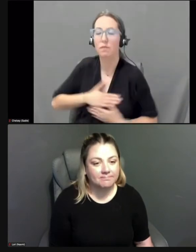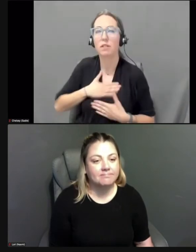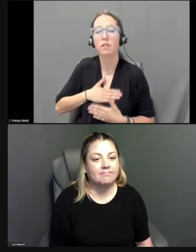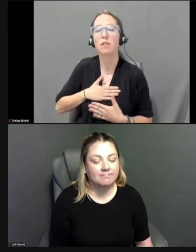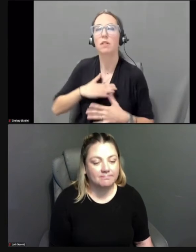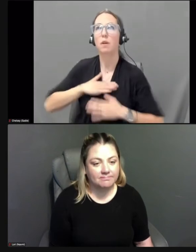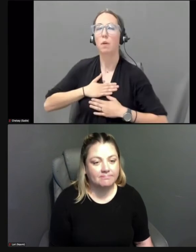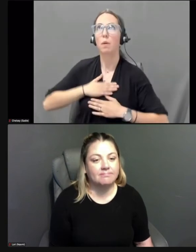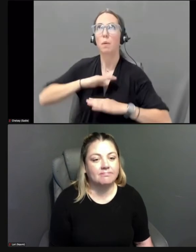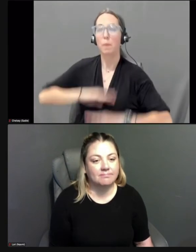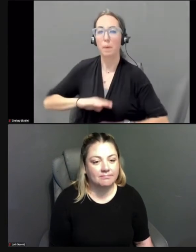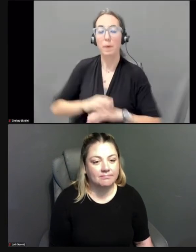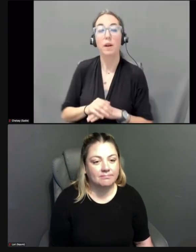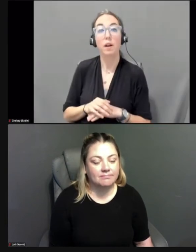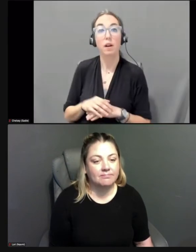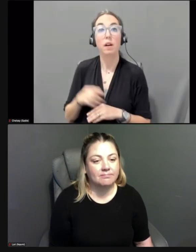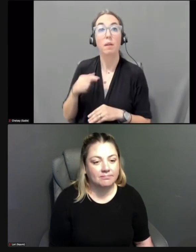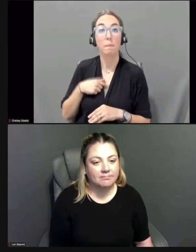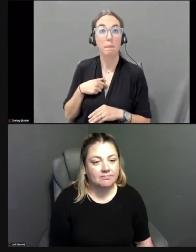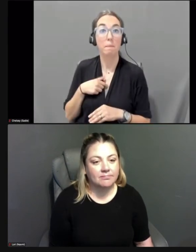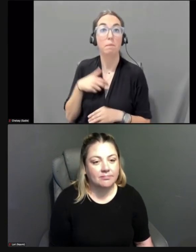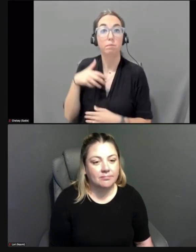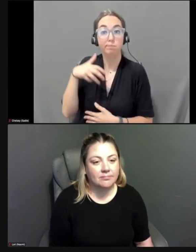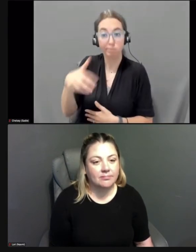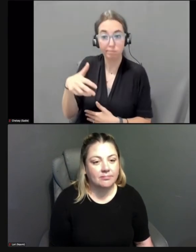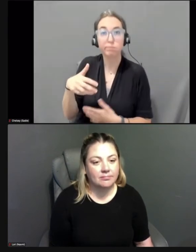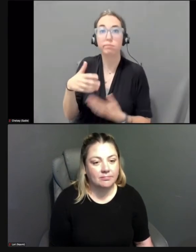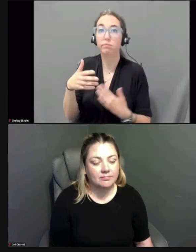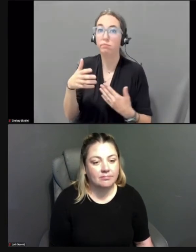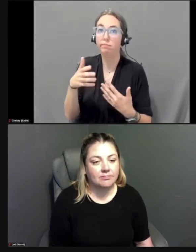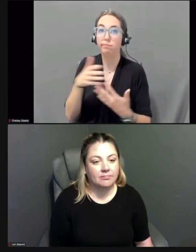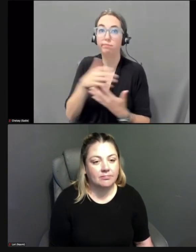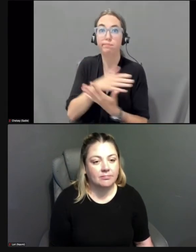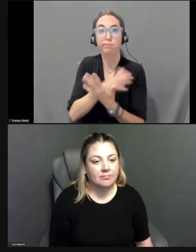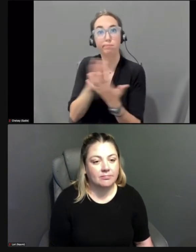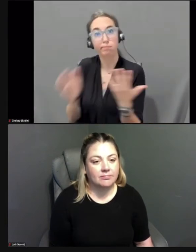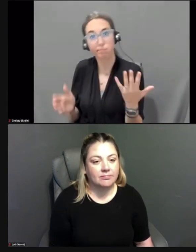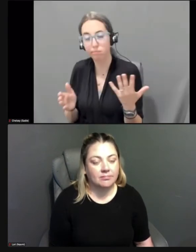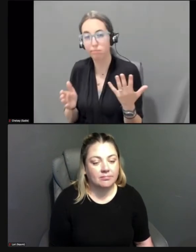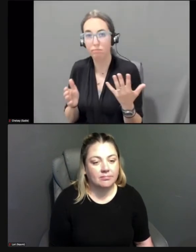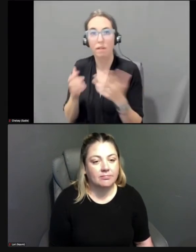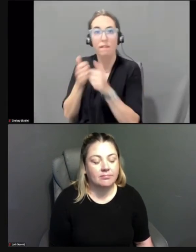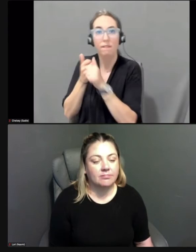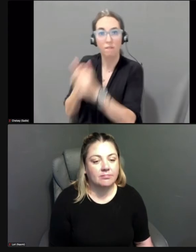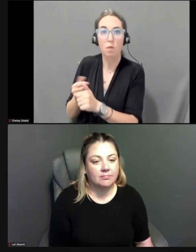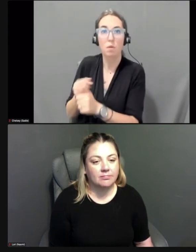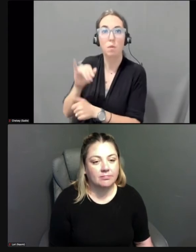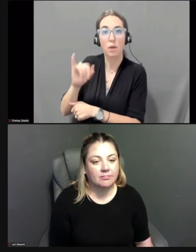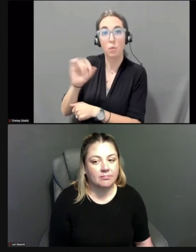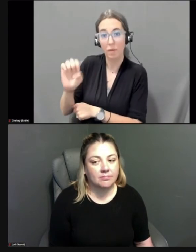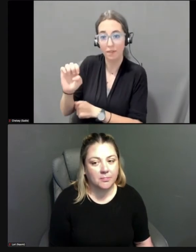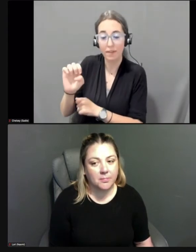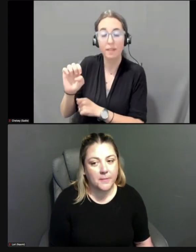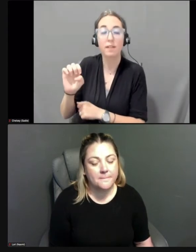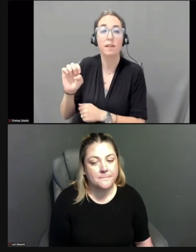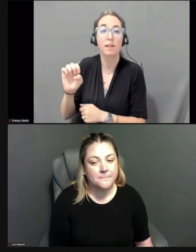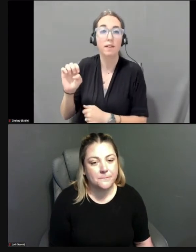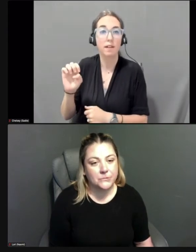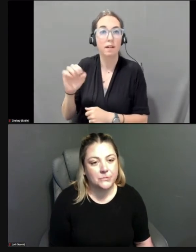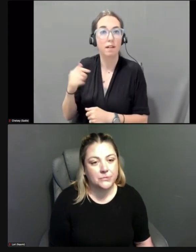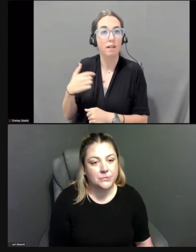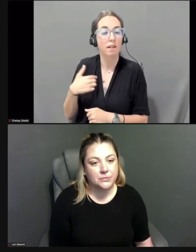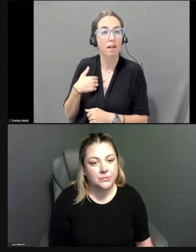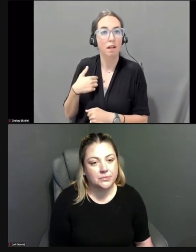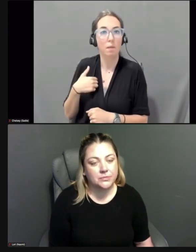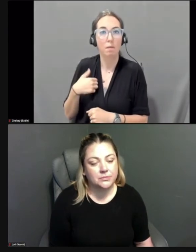having this knowledge learned from following the intuitive eating framework to not fall into this whole idea